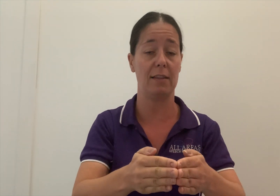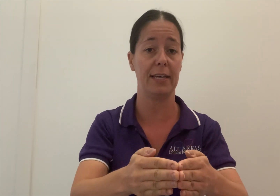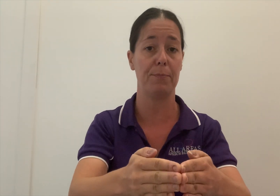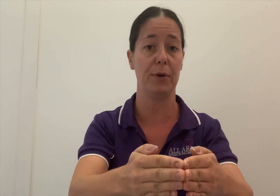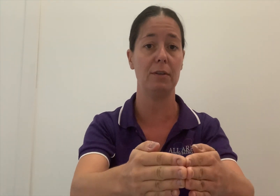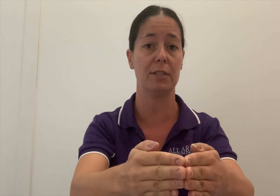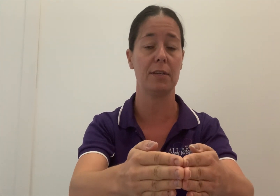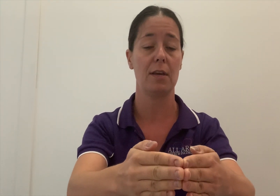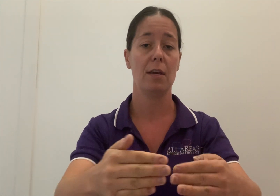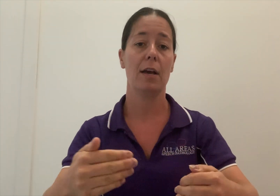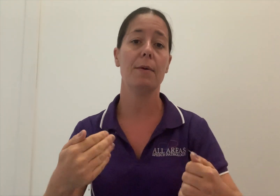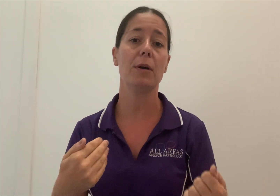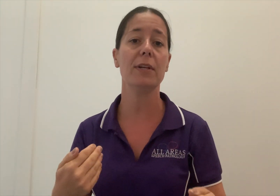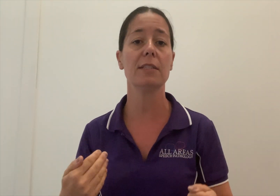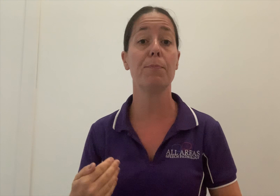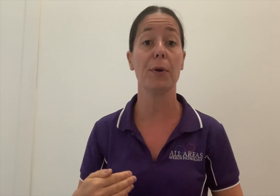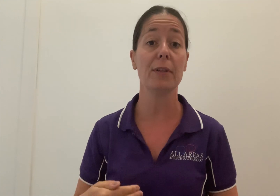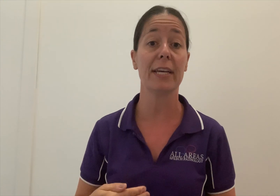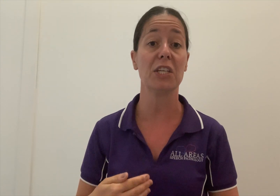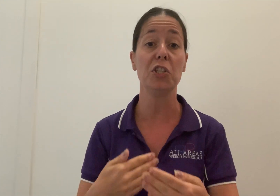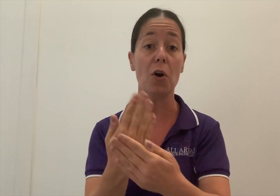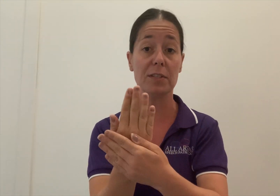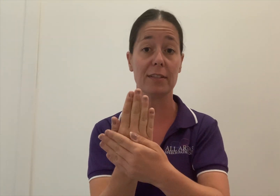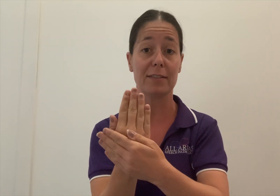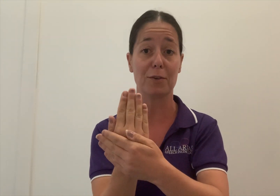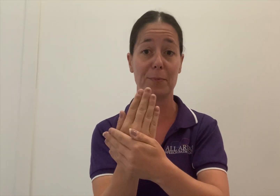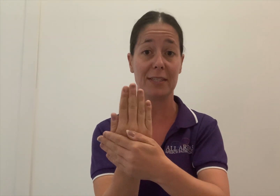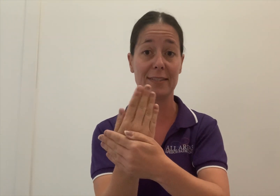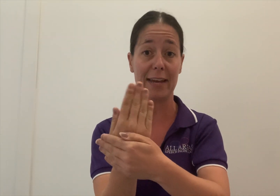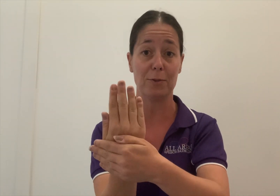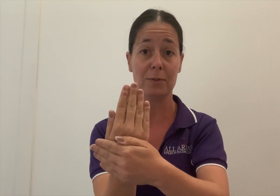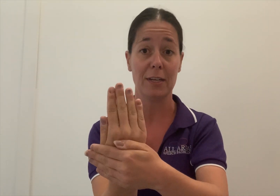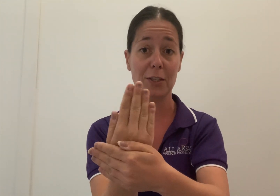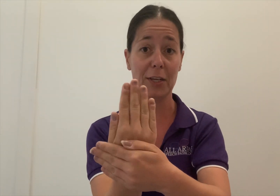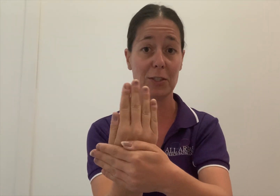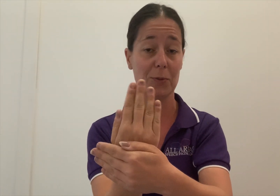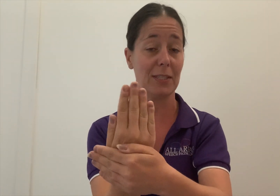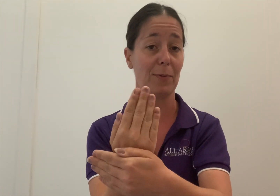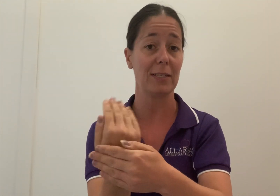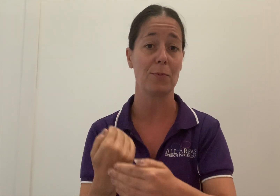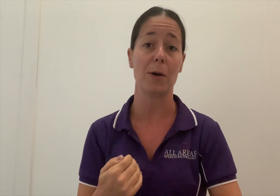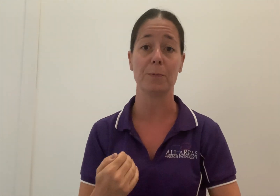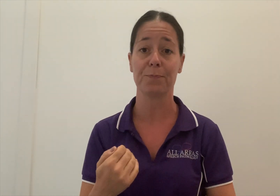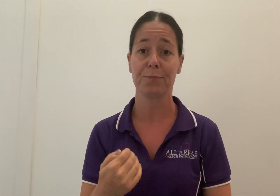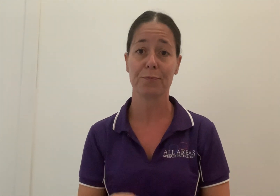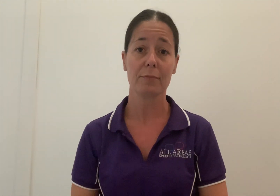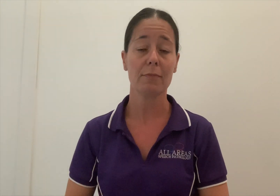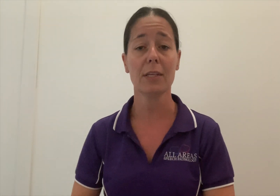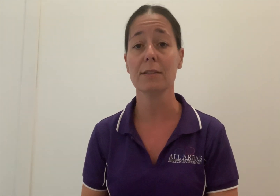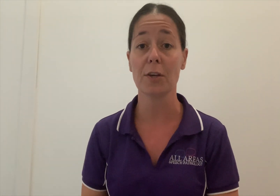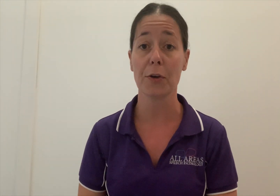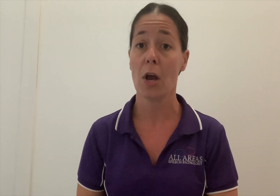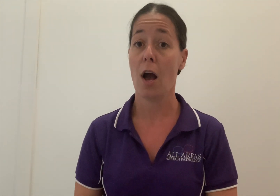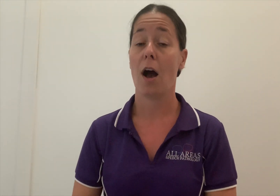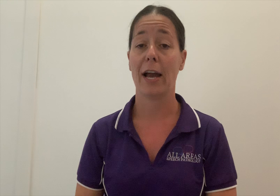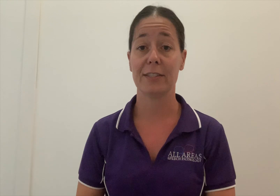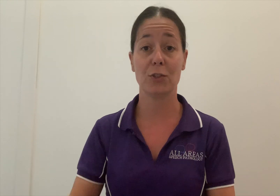a boat. But when it's a boat like a yacht and it's got a big sail, you can do it this way as well. So I